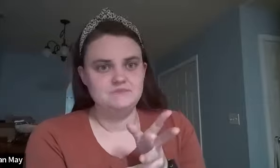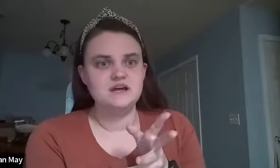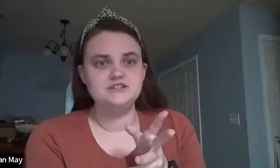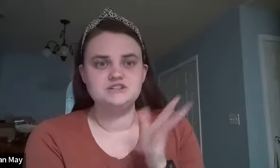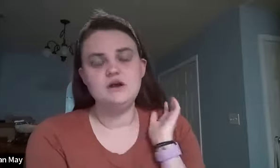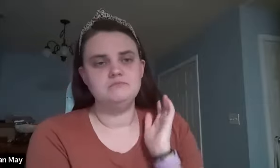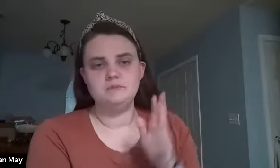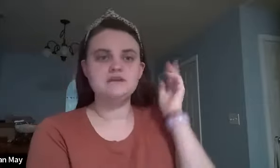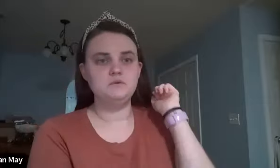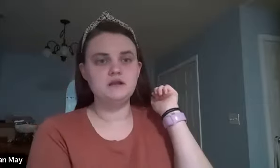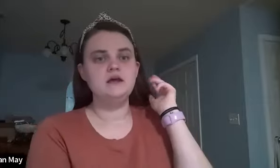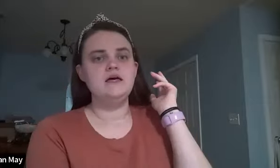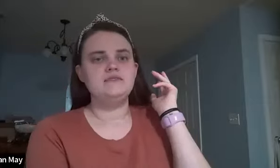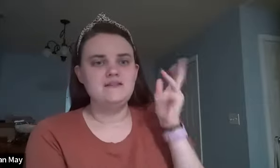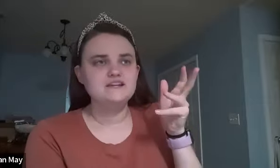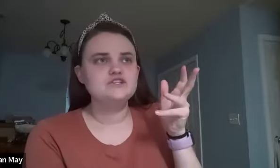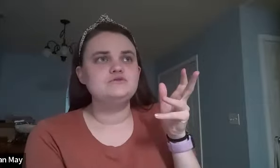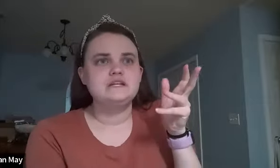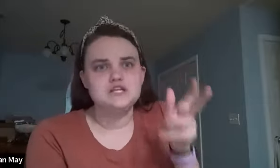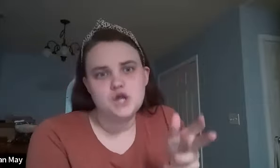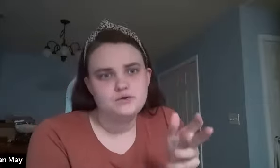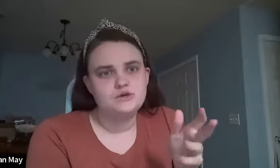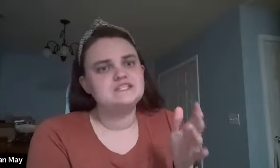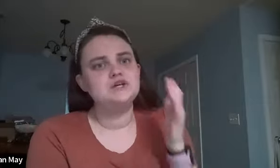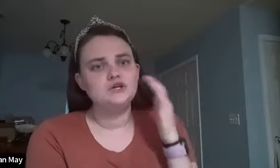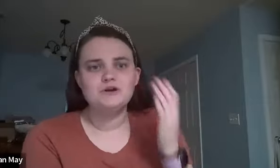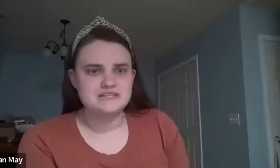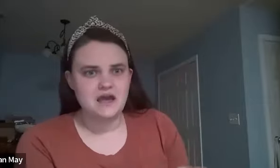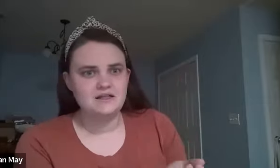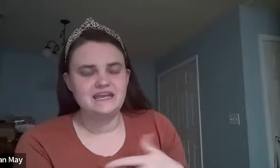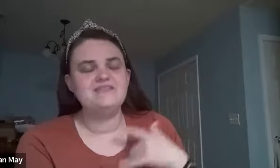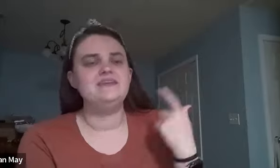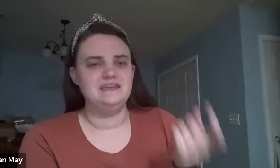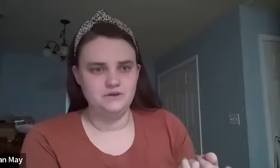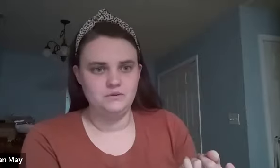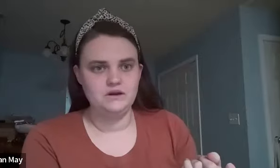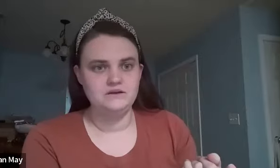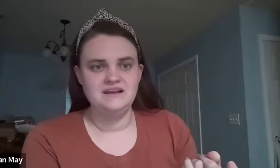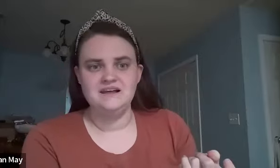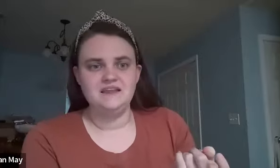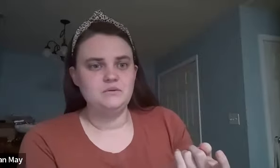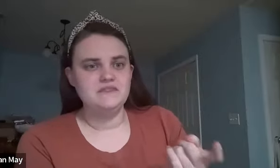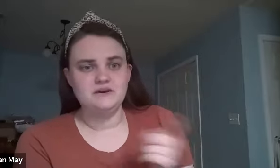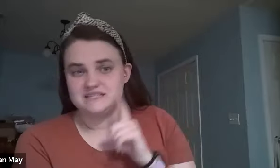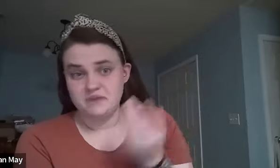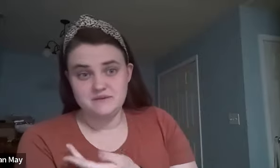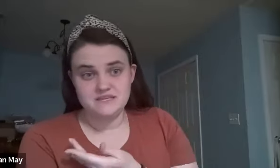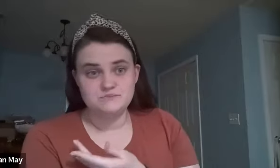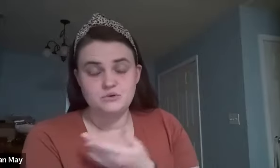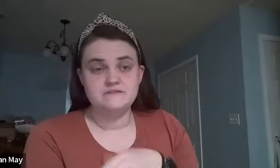sign, just, oh, I'm going to give you one. They like to get to know you, get to know your personality, and then they give you one. Like when there are deaf babies born of